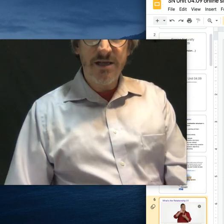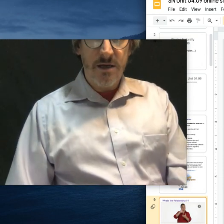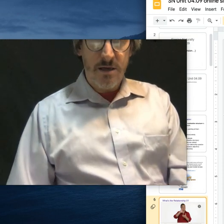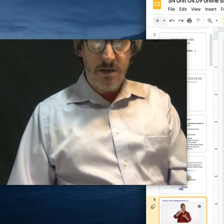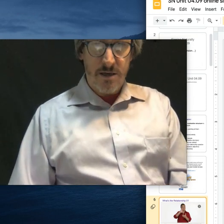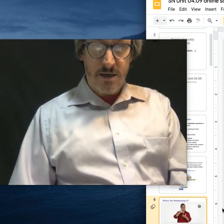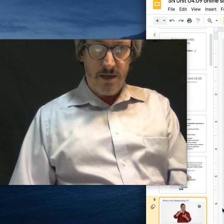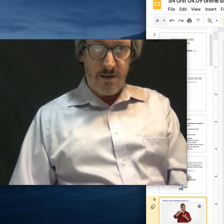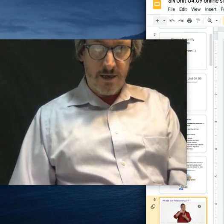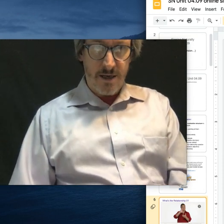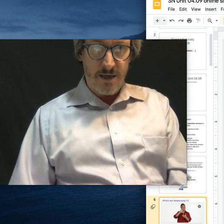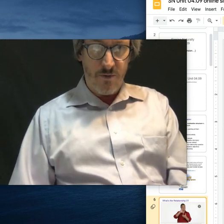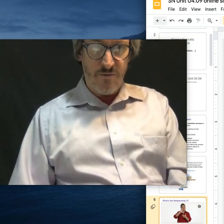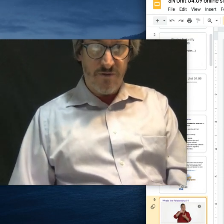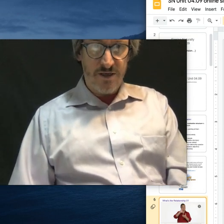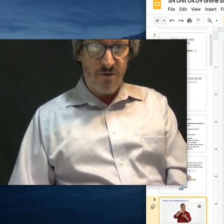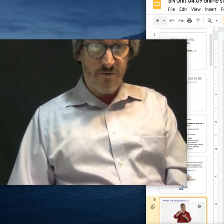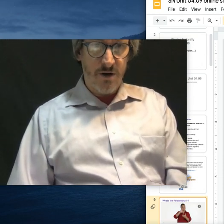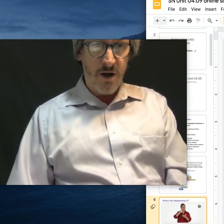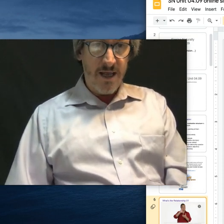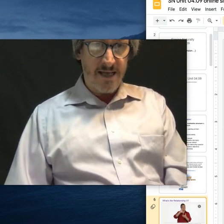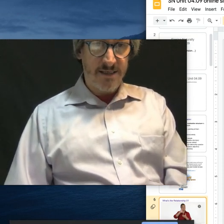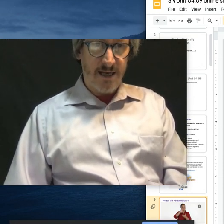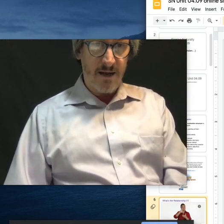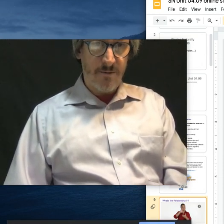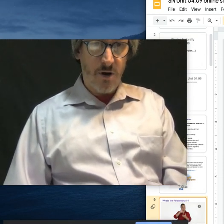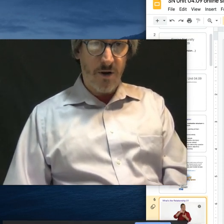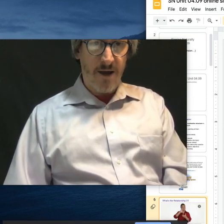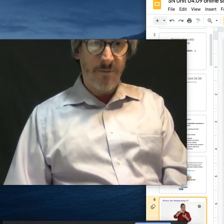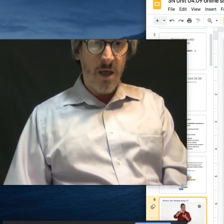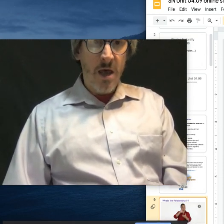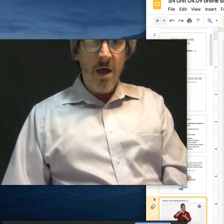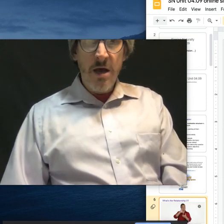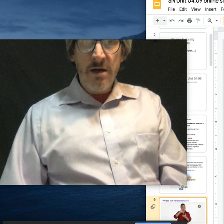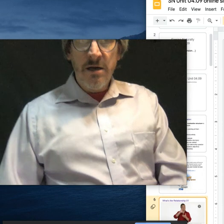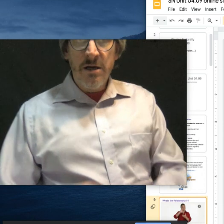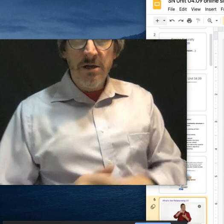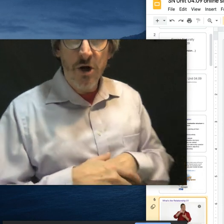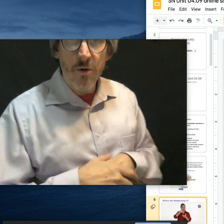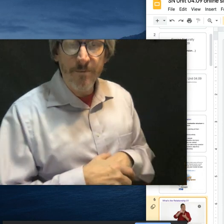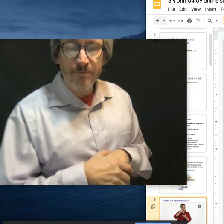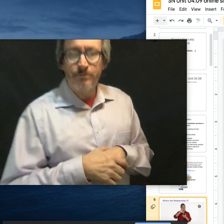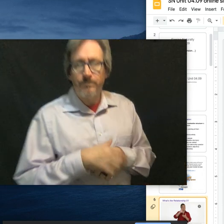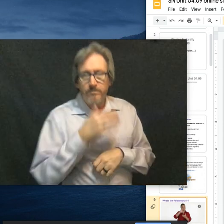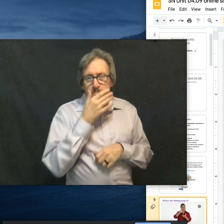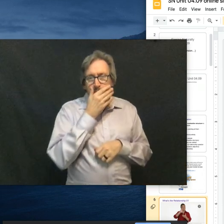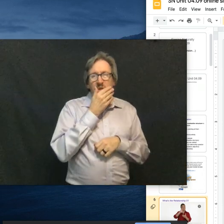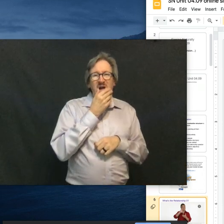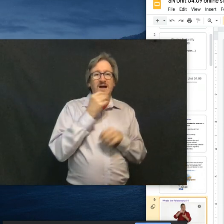this, I think I can move this over. Yes, I can. Okay. So